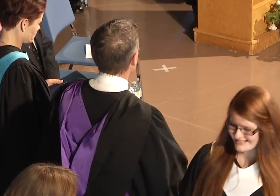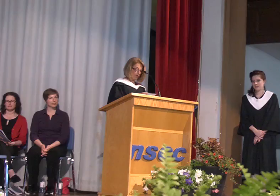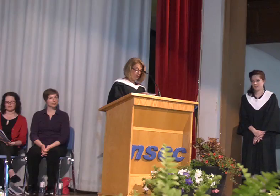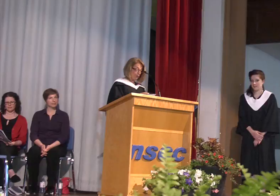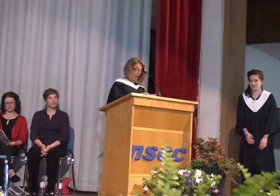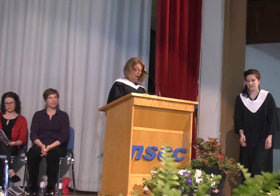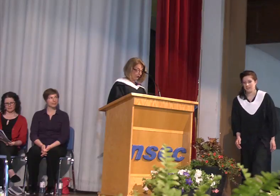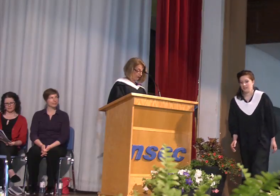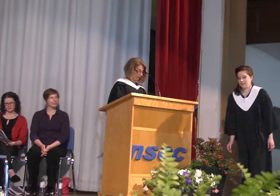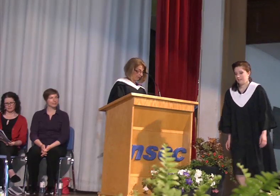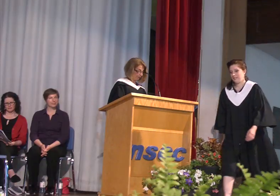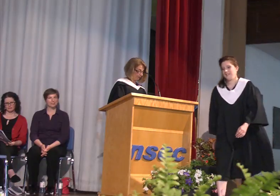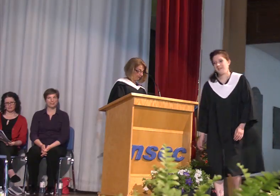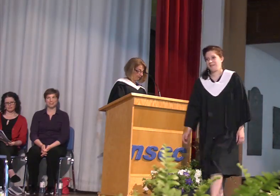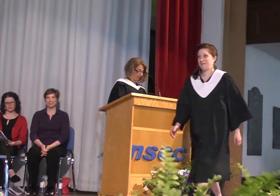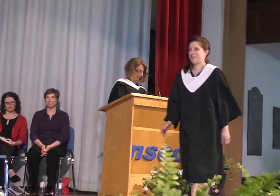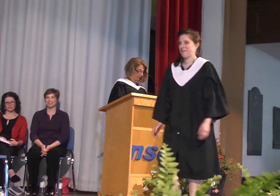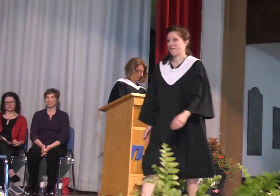Becca Thornburg.